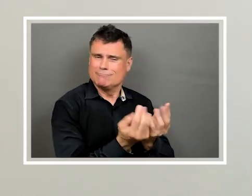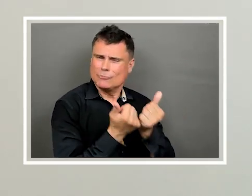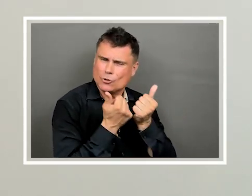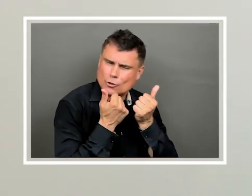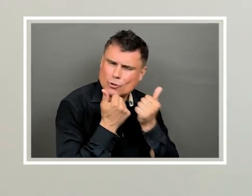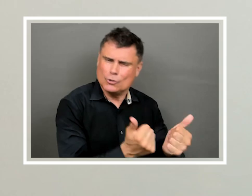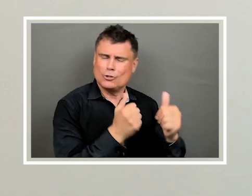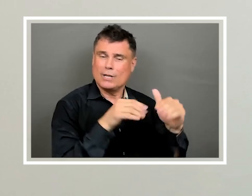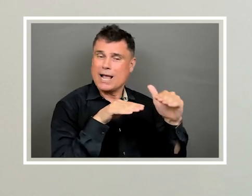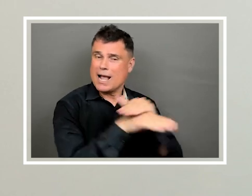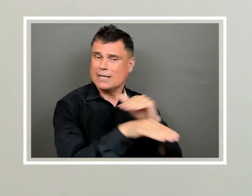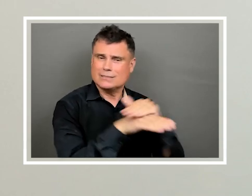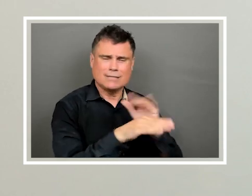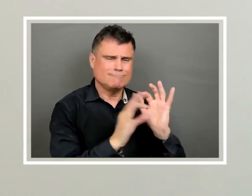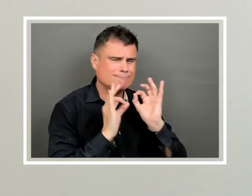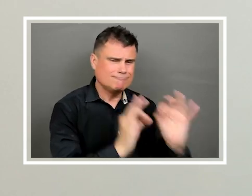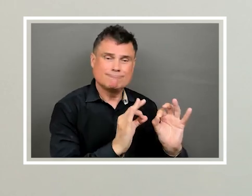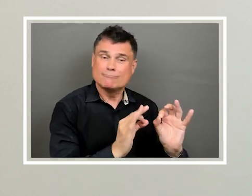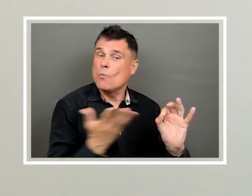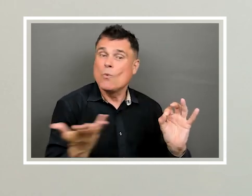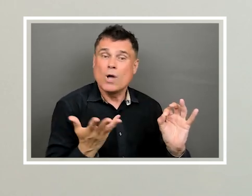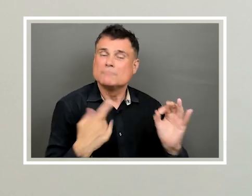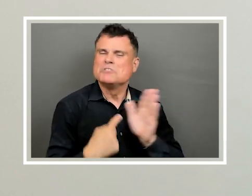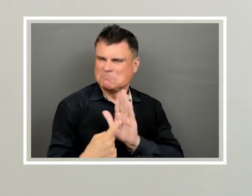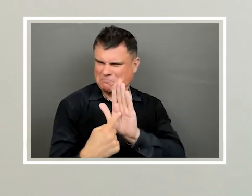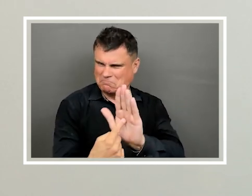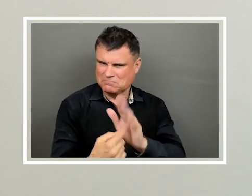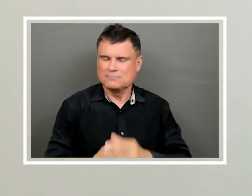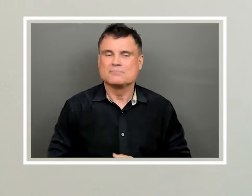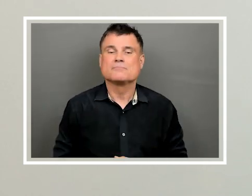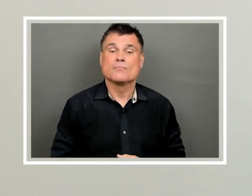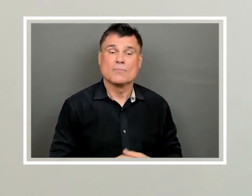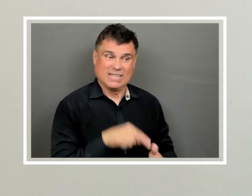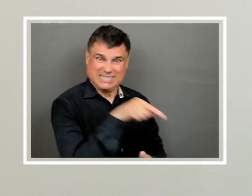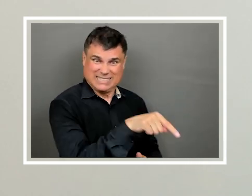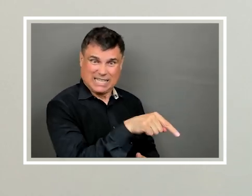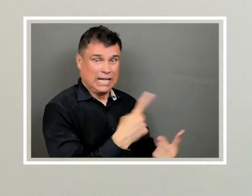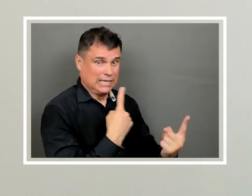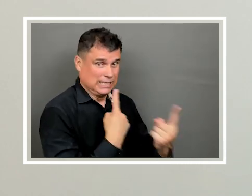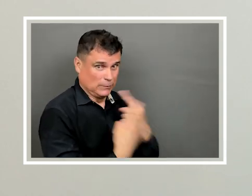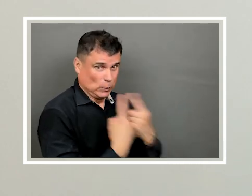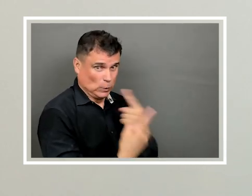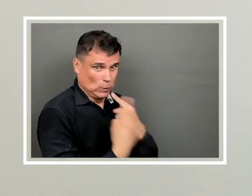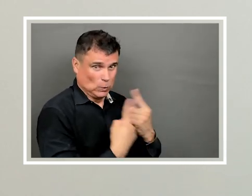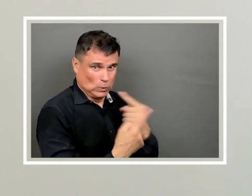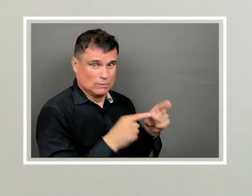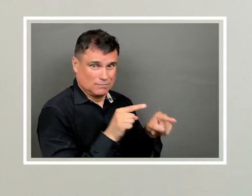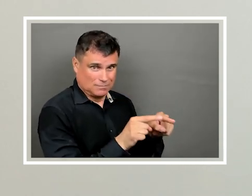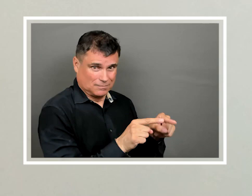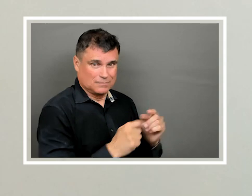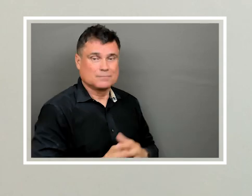An example of a meeting that has good accessibility is actually this interview.